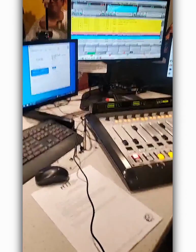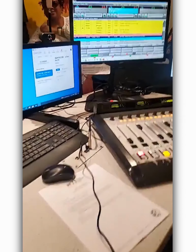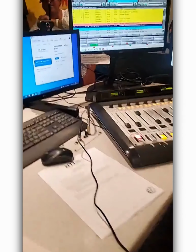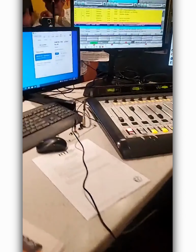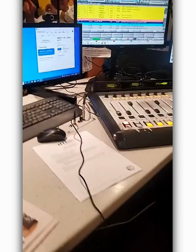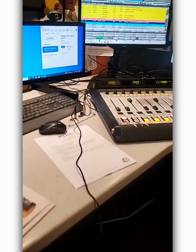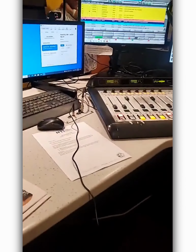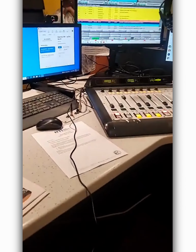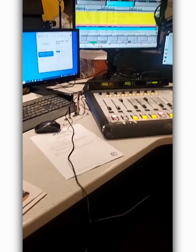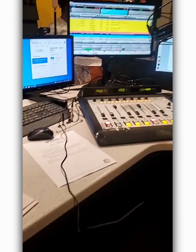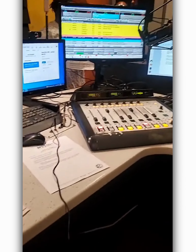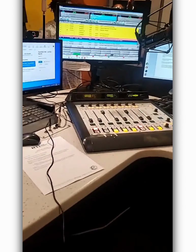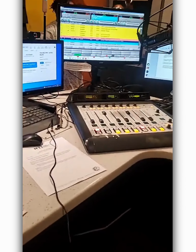for sure.